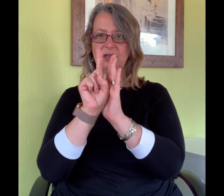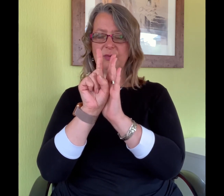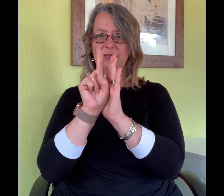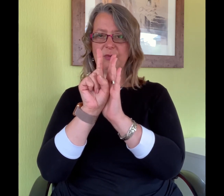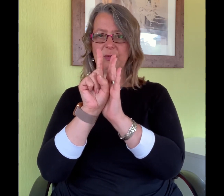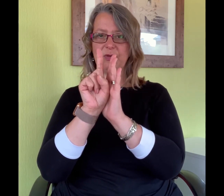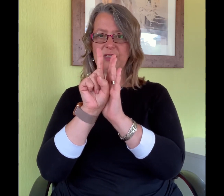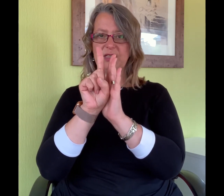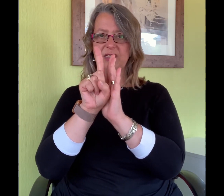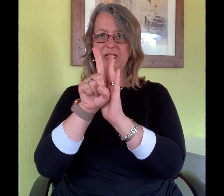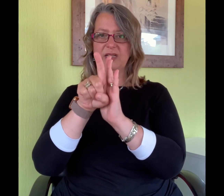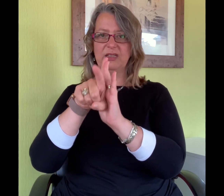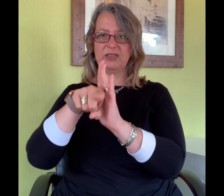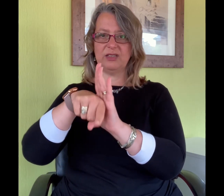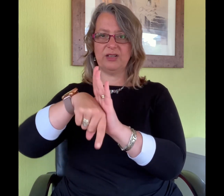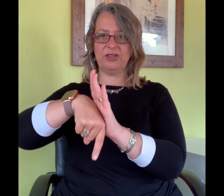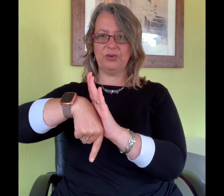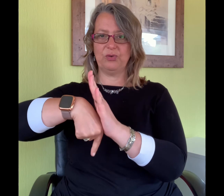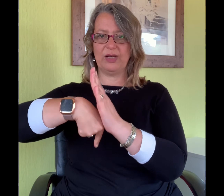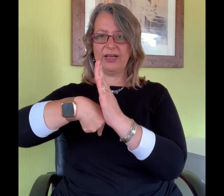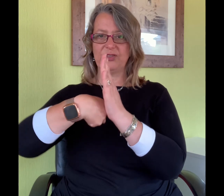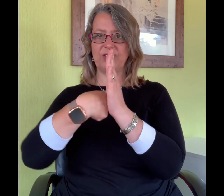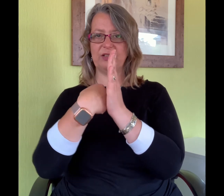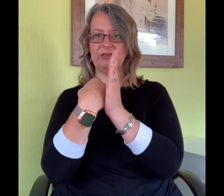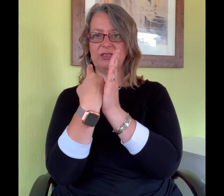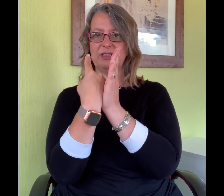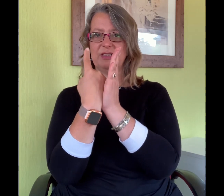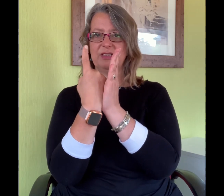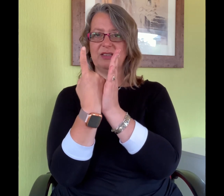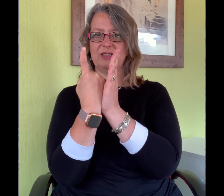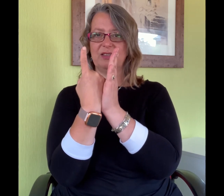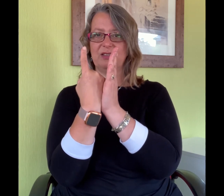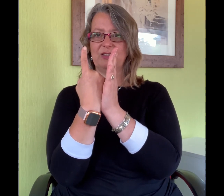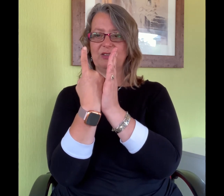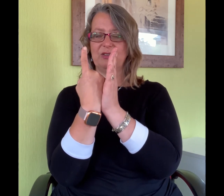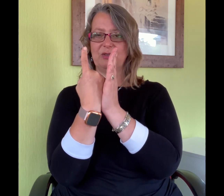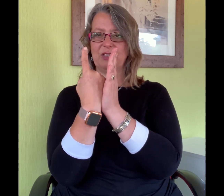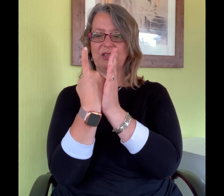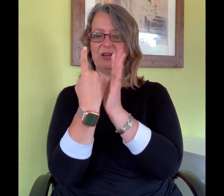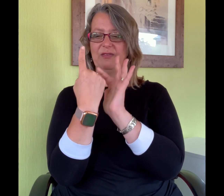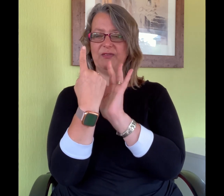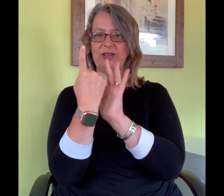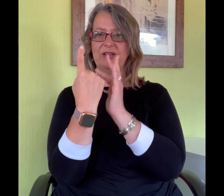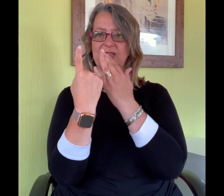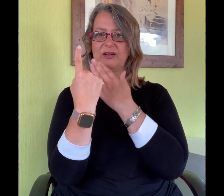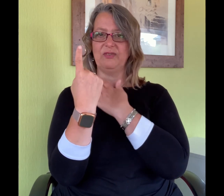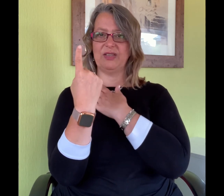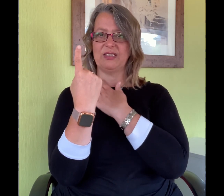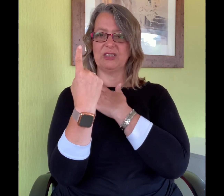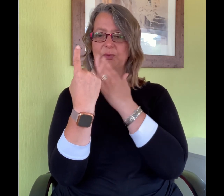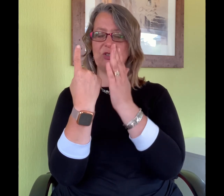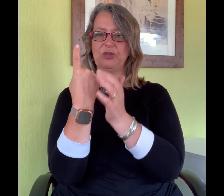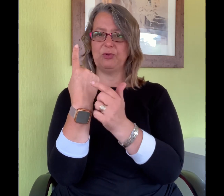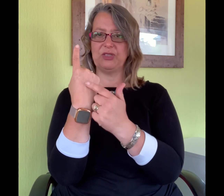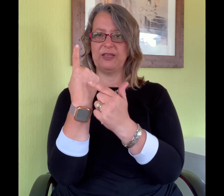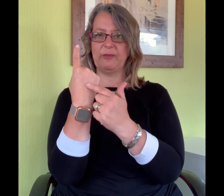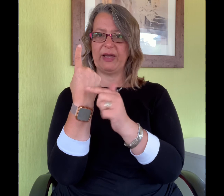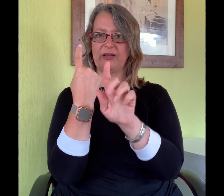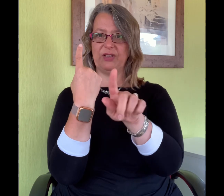from your body. Turn your whole hand round so that your fingers are facing towards your body and the back of your hand